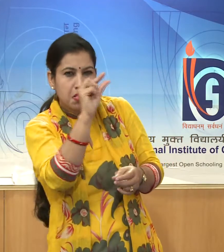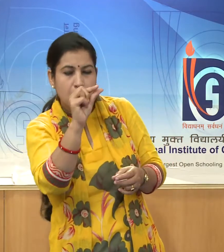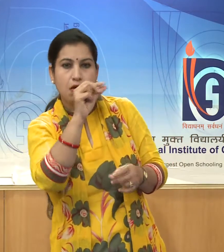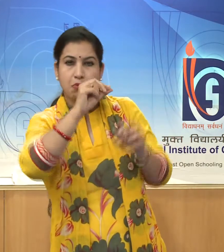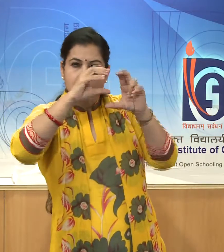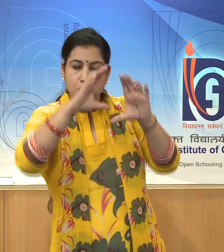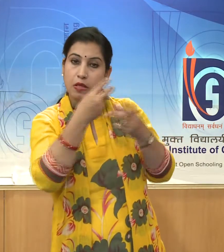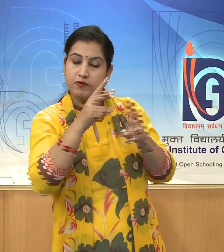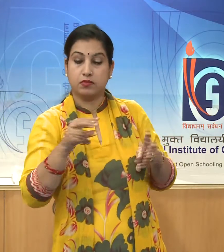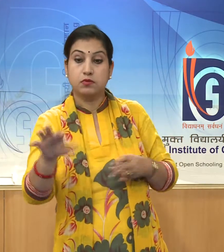The selection